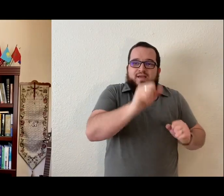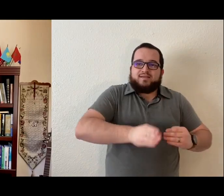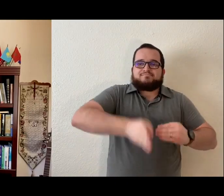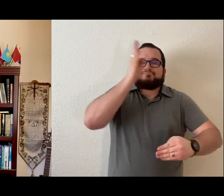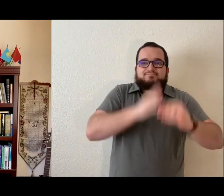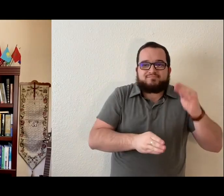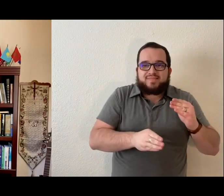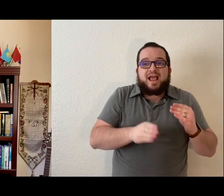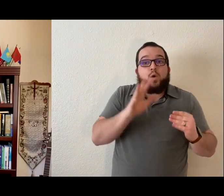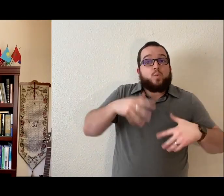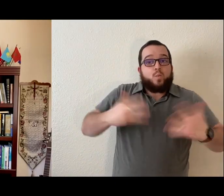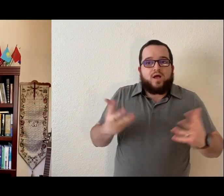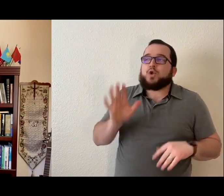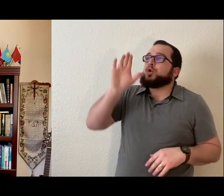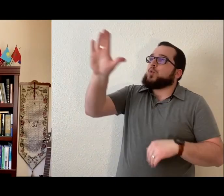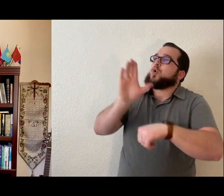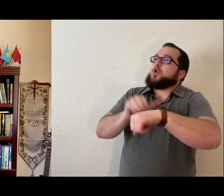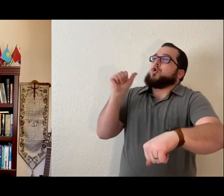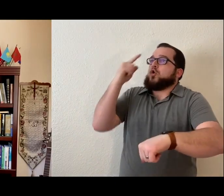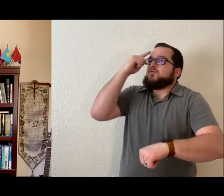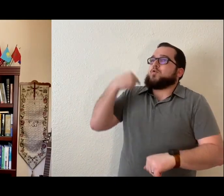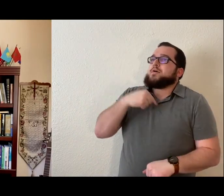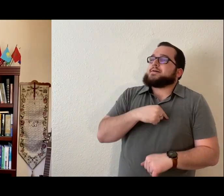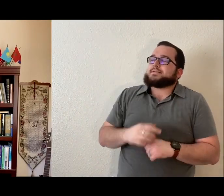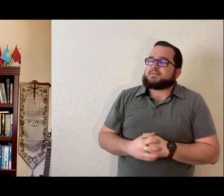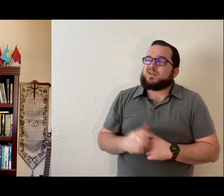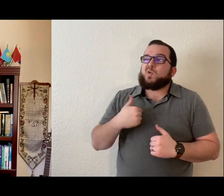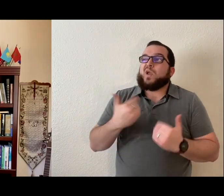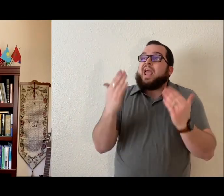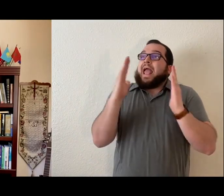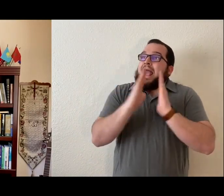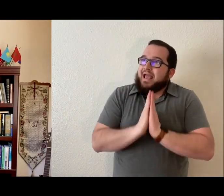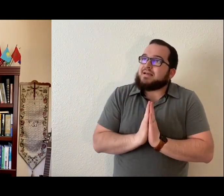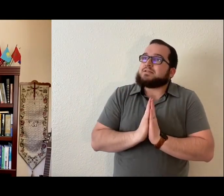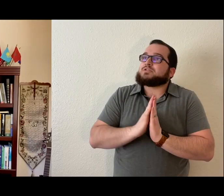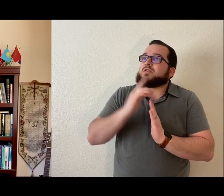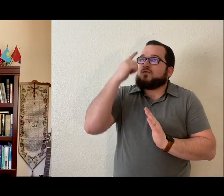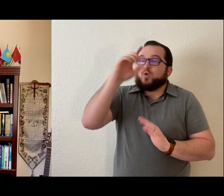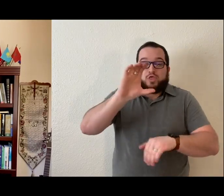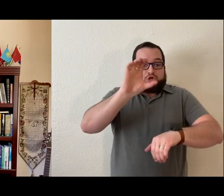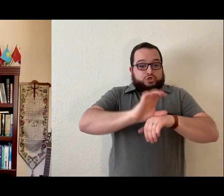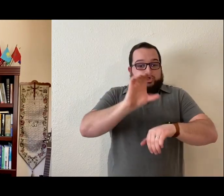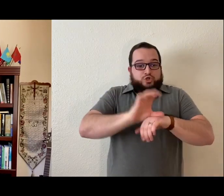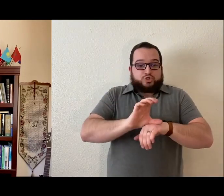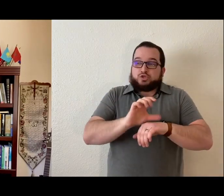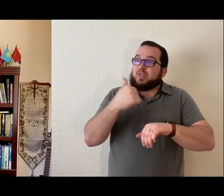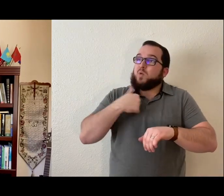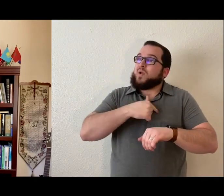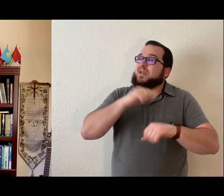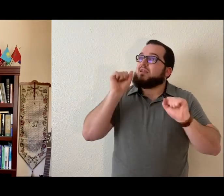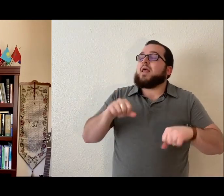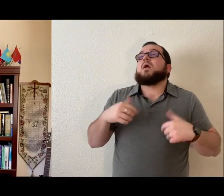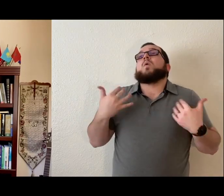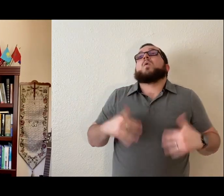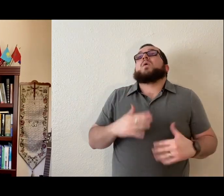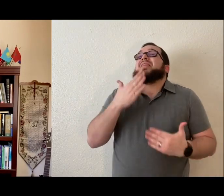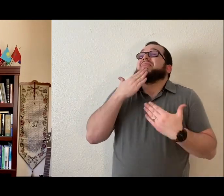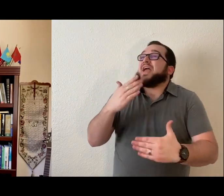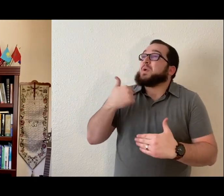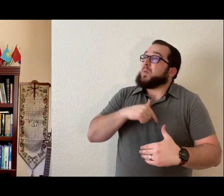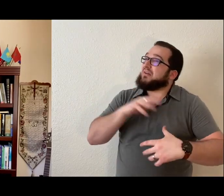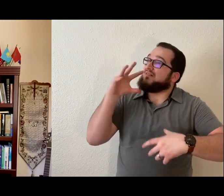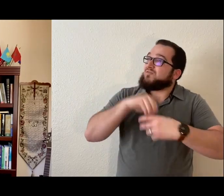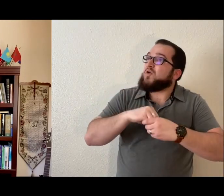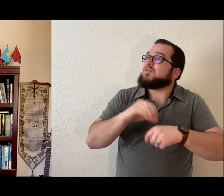in fulfilling the task of the Great Commission. Lord, we pray your blessings of your body, to whom we love so much,